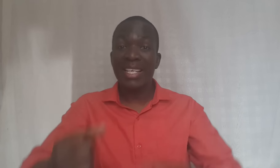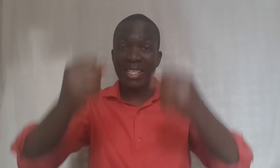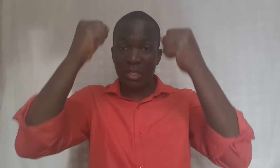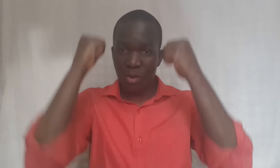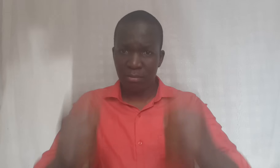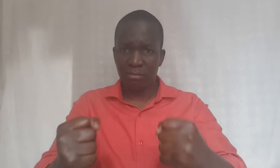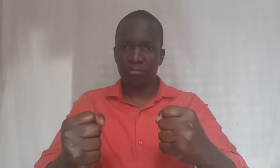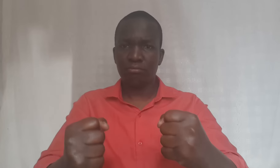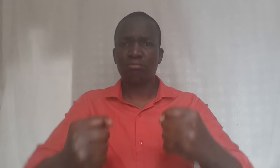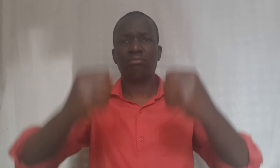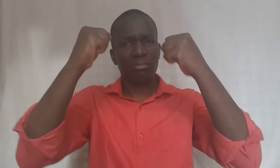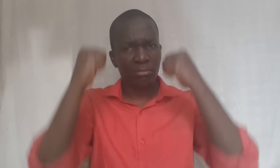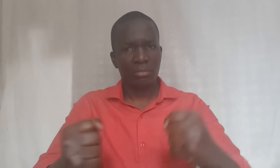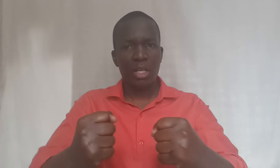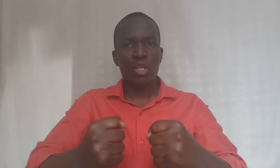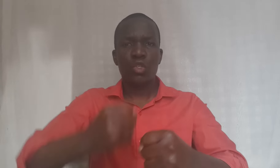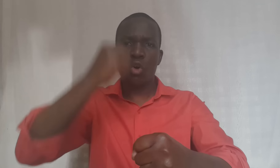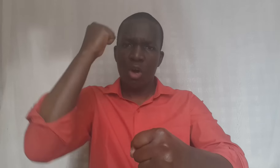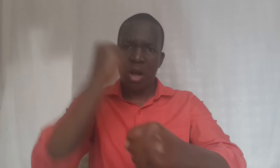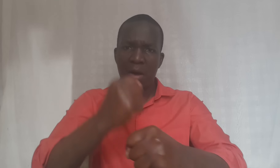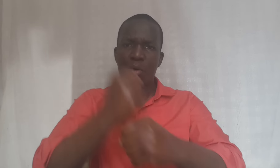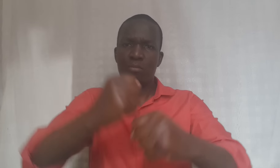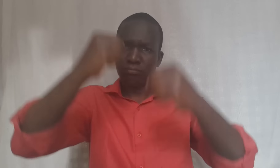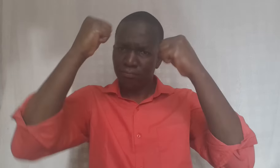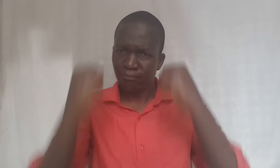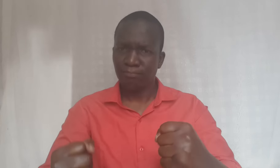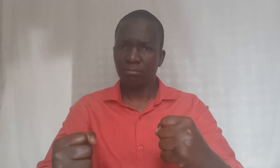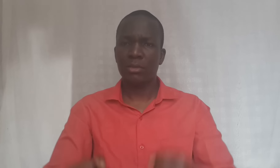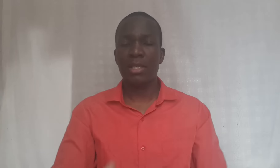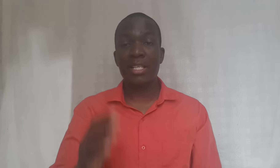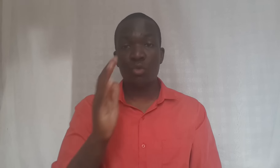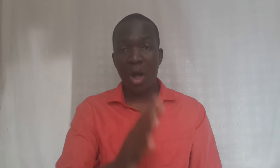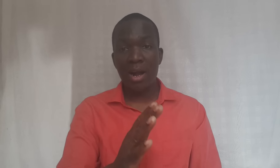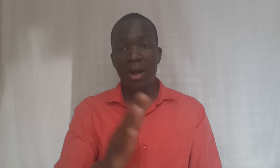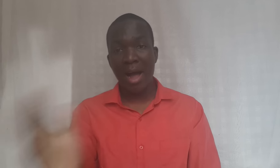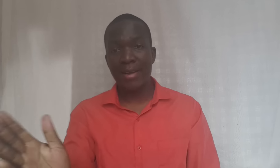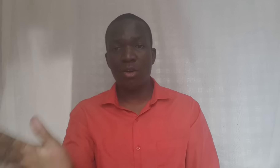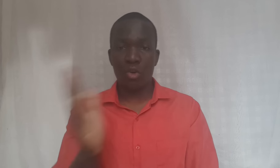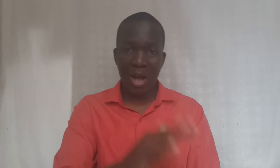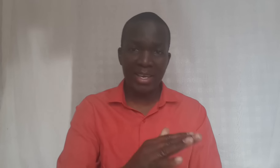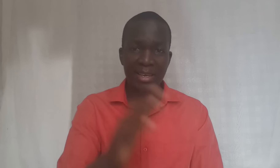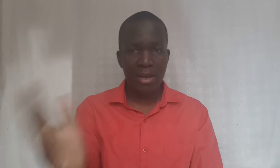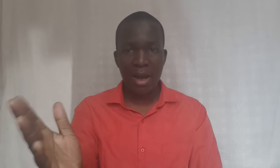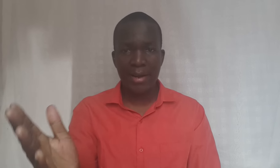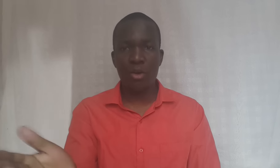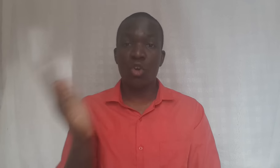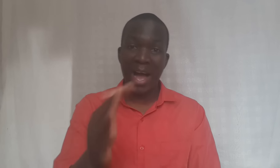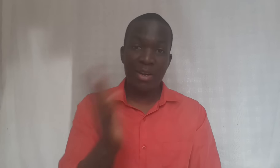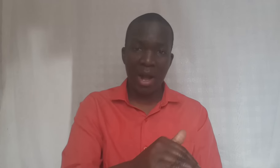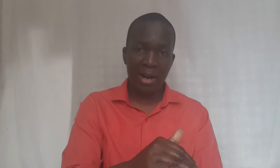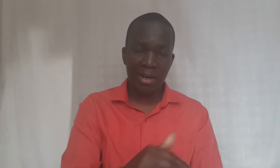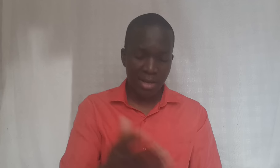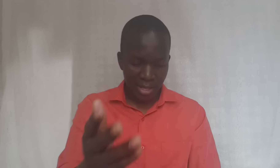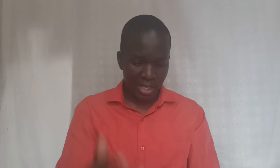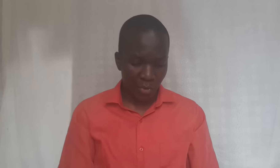is this one. So that's work hard or working hard or hard work. That's how we